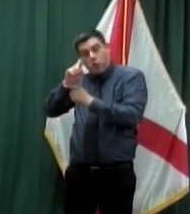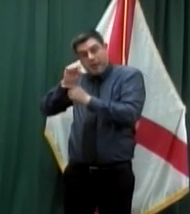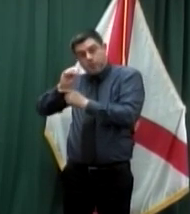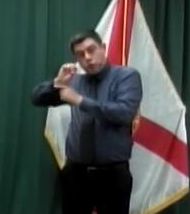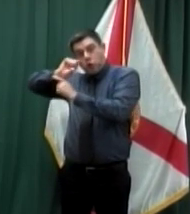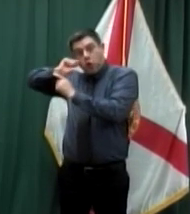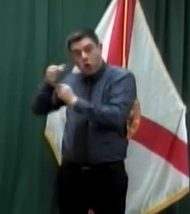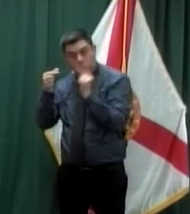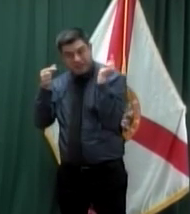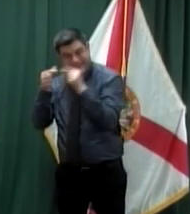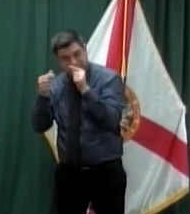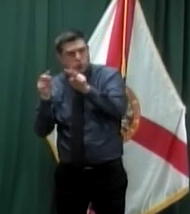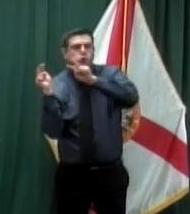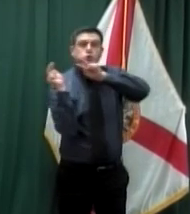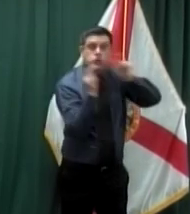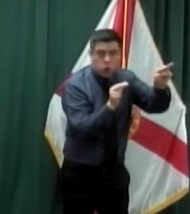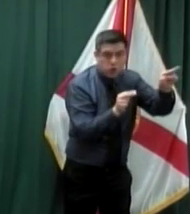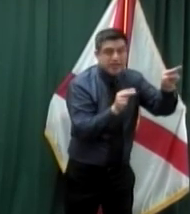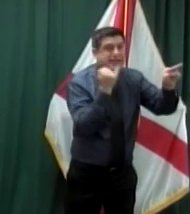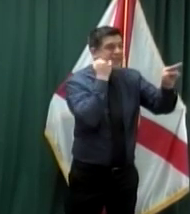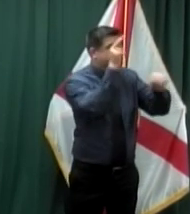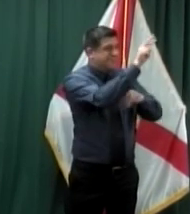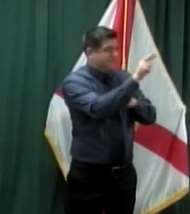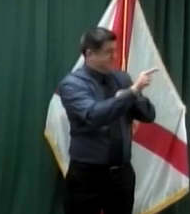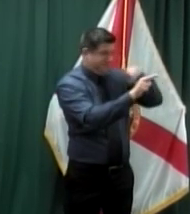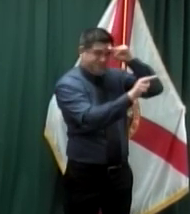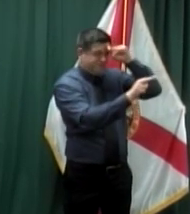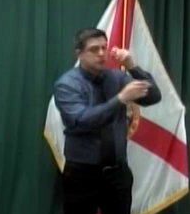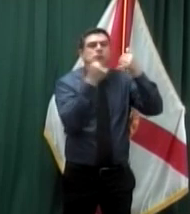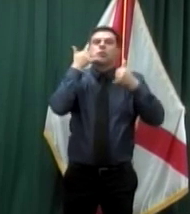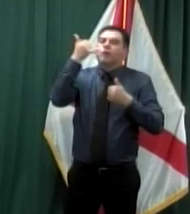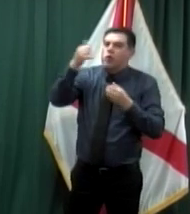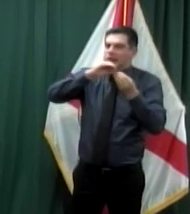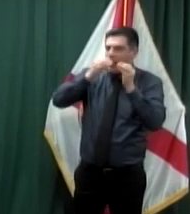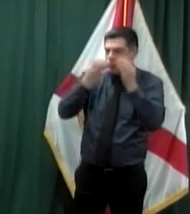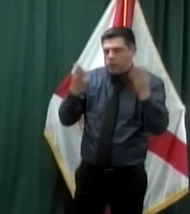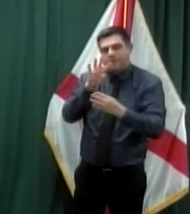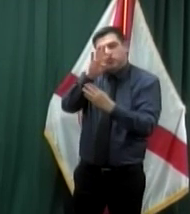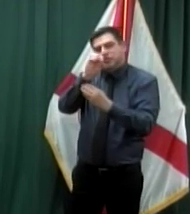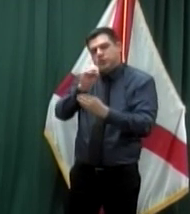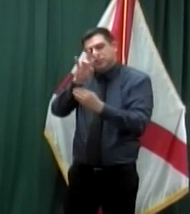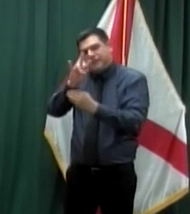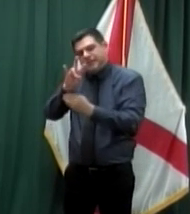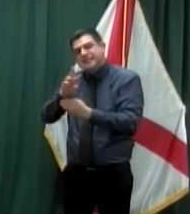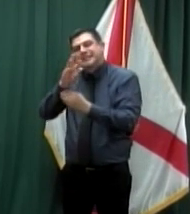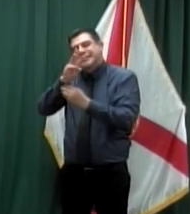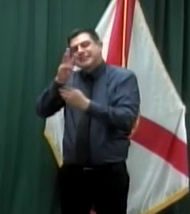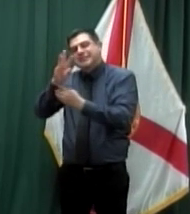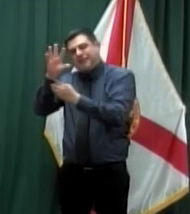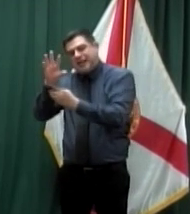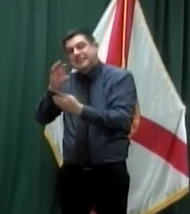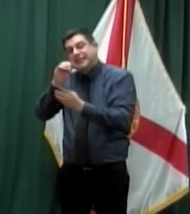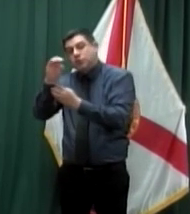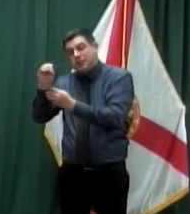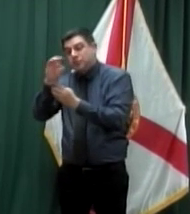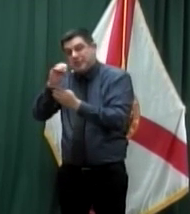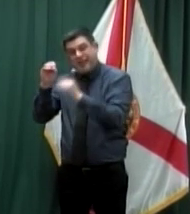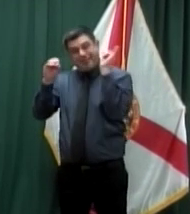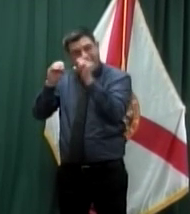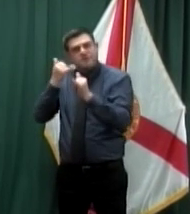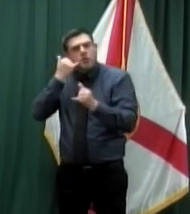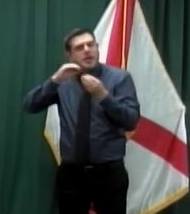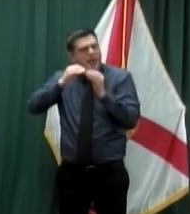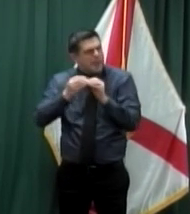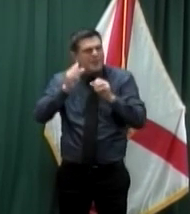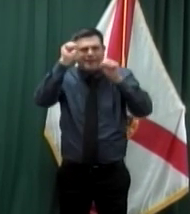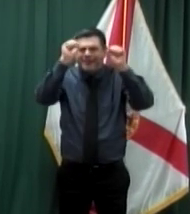407-665-0000. I will assure you, our fine men and women who are bilingual in the EOC will get you the answers and